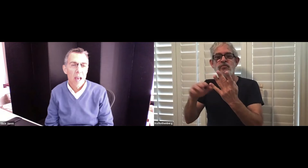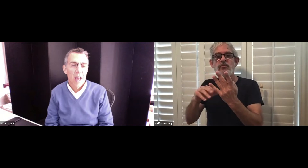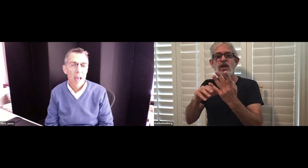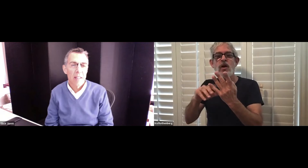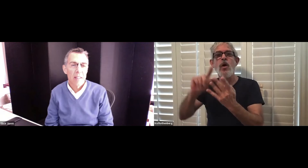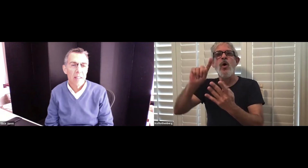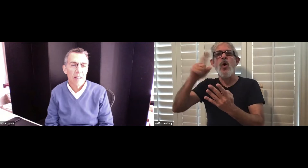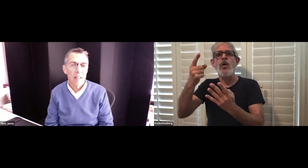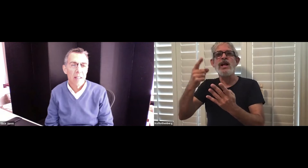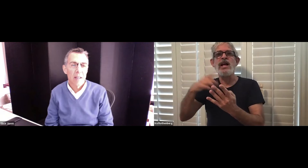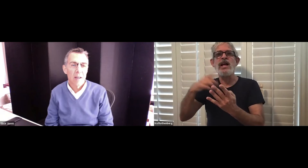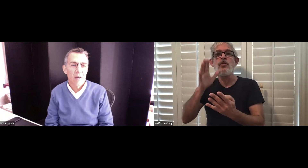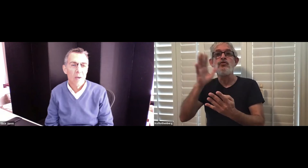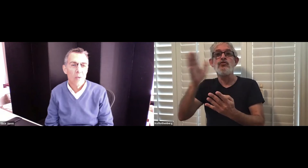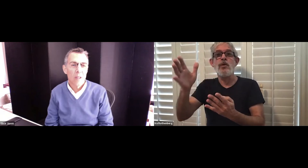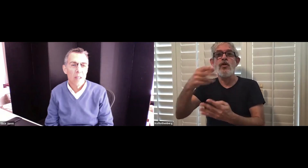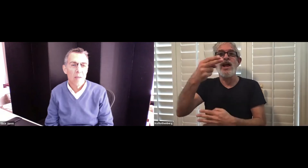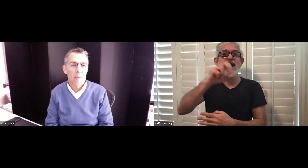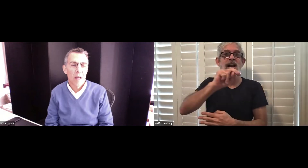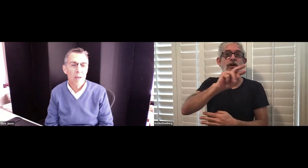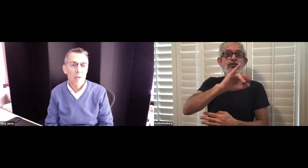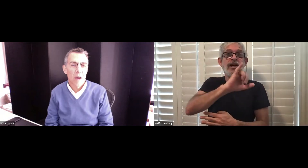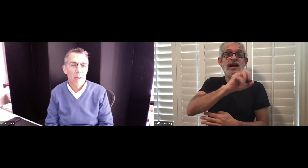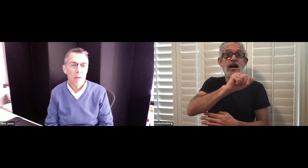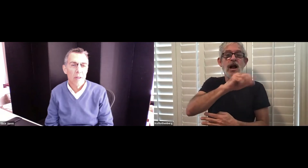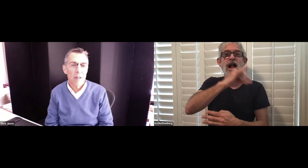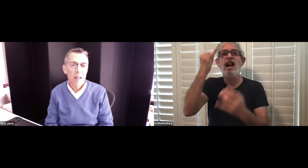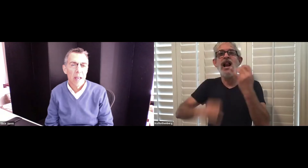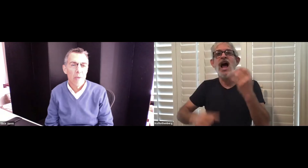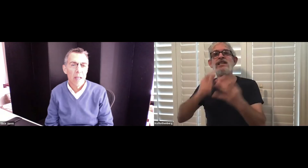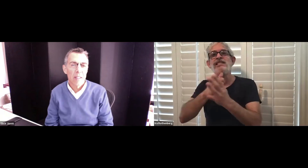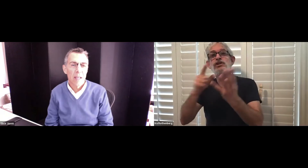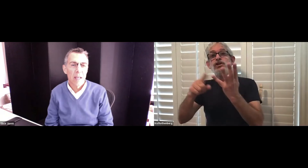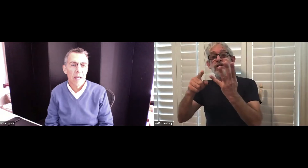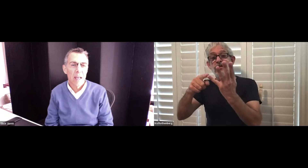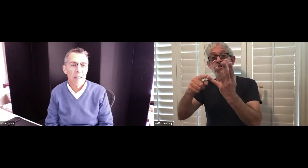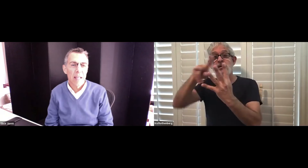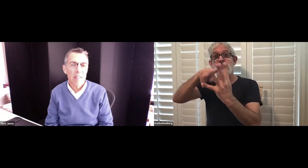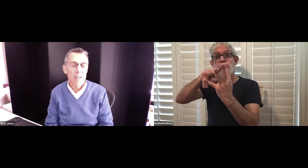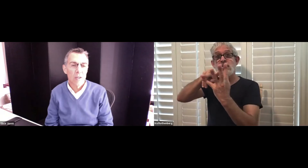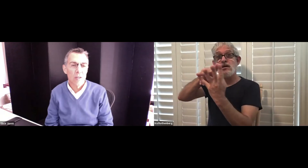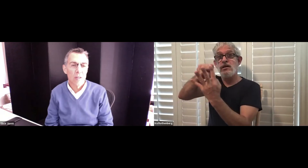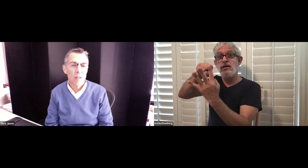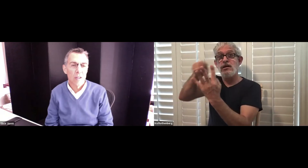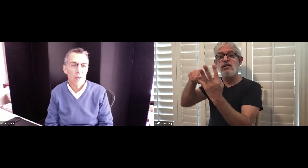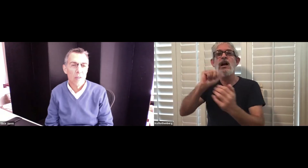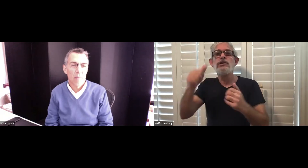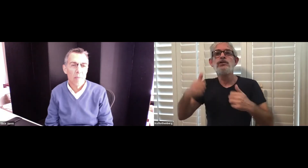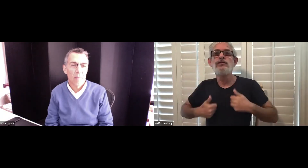and only my grandmother, Henriette, and the last sister, the 2 of them out of the